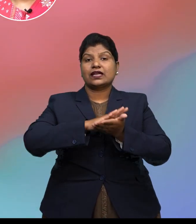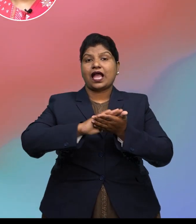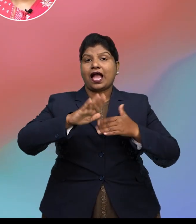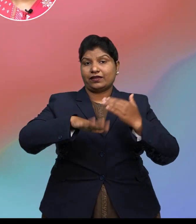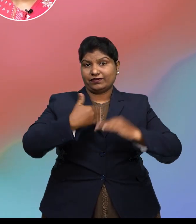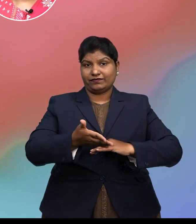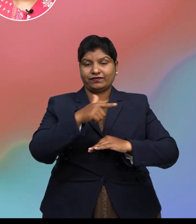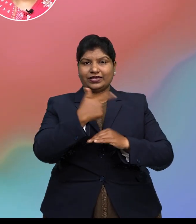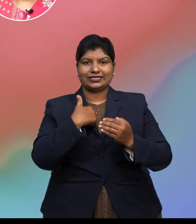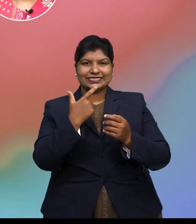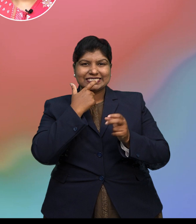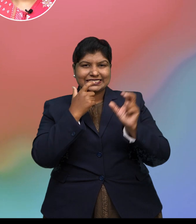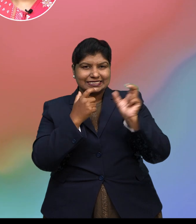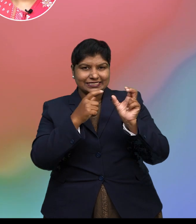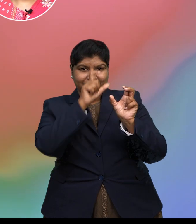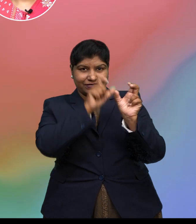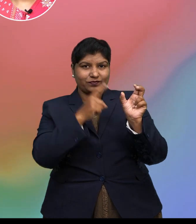post-fertilization changes,